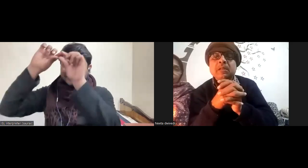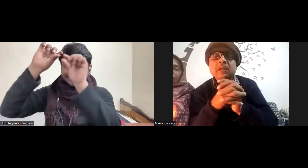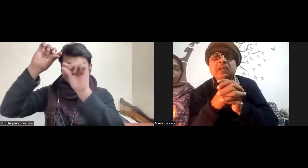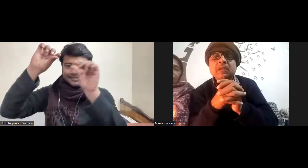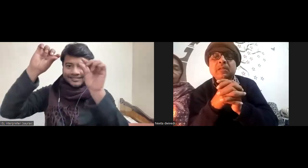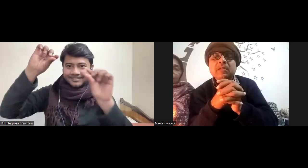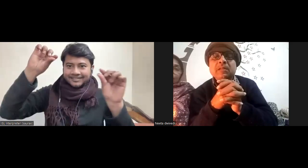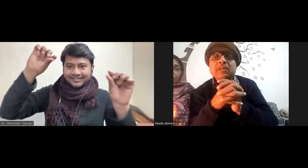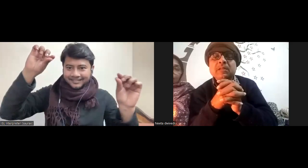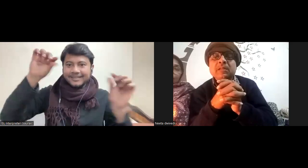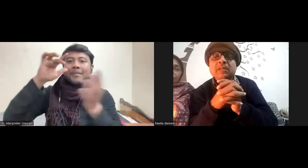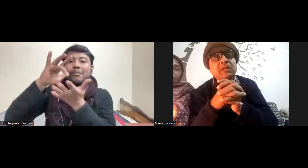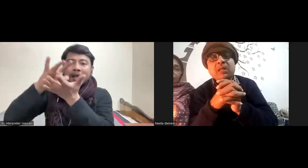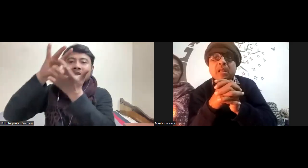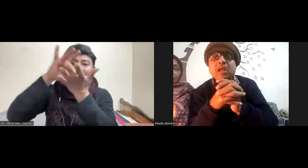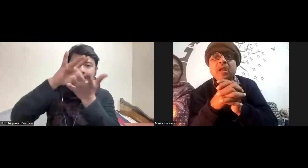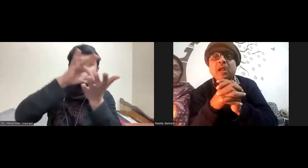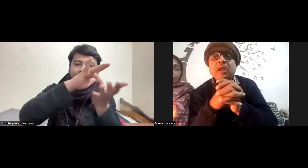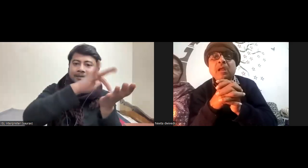that holy water.